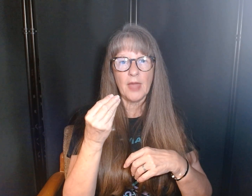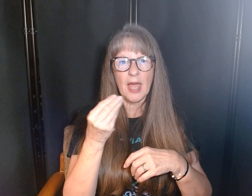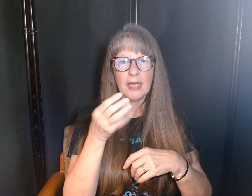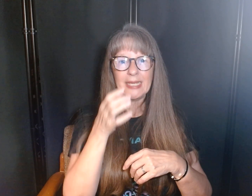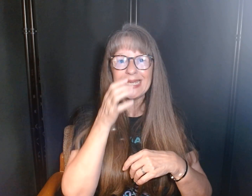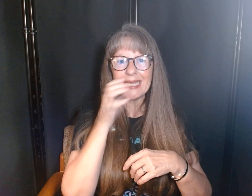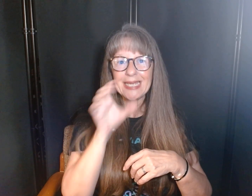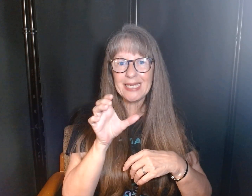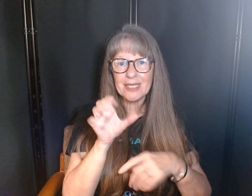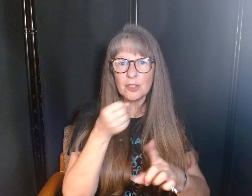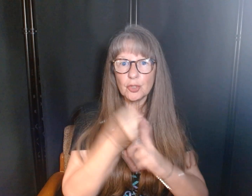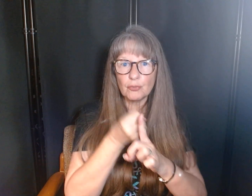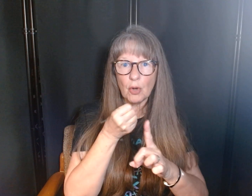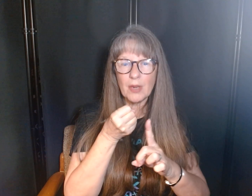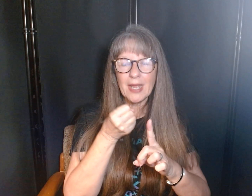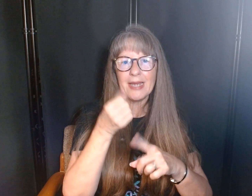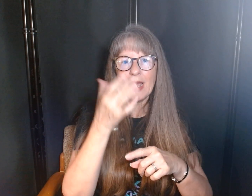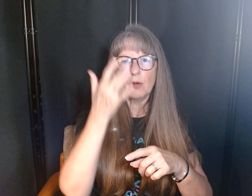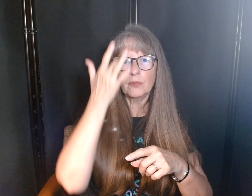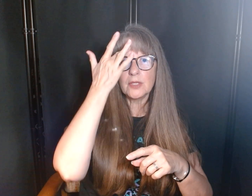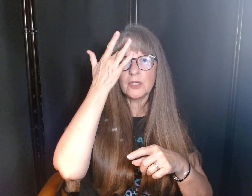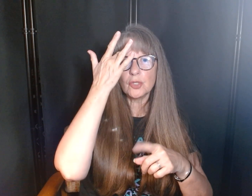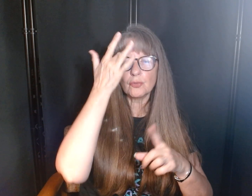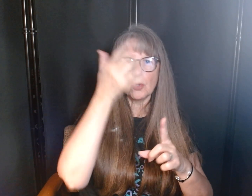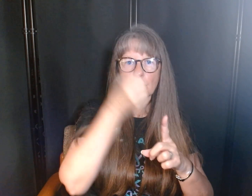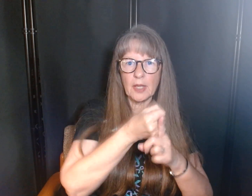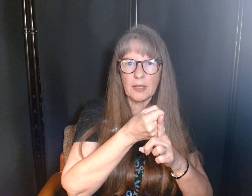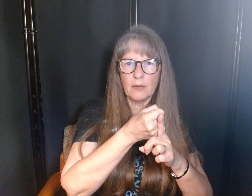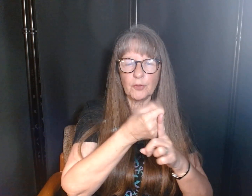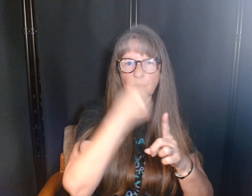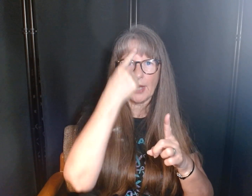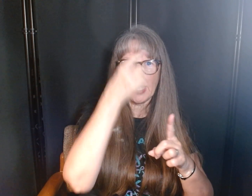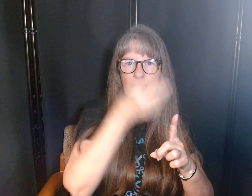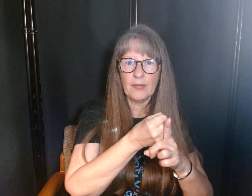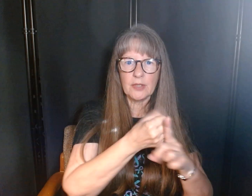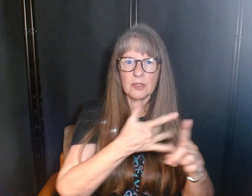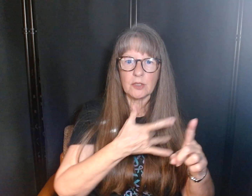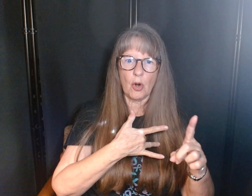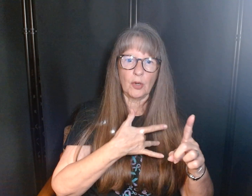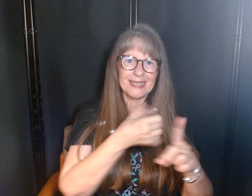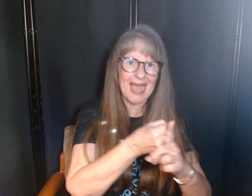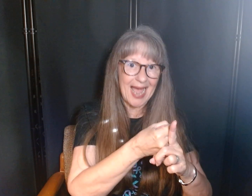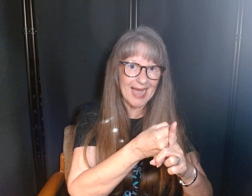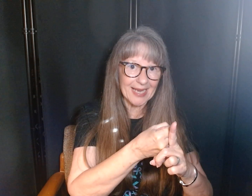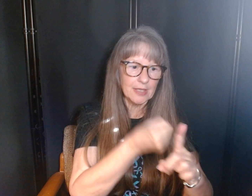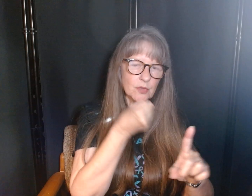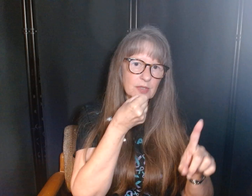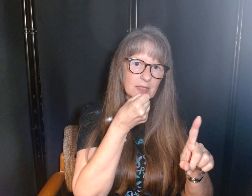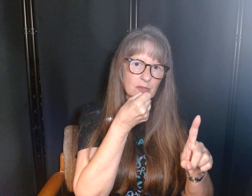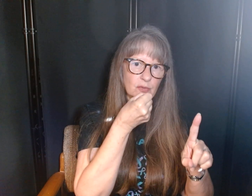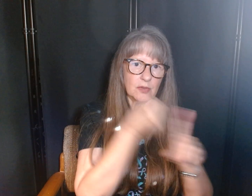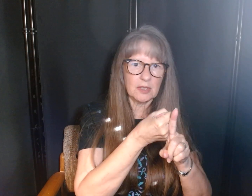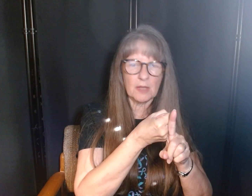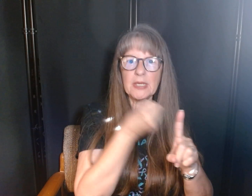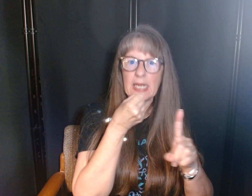that heat stroke. Now, this is stroke like for your head, and this is a heart attack. So this is something to hit